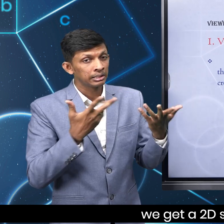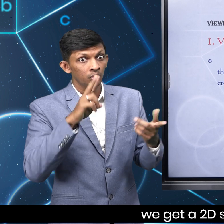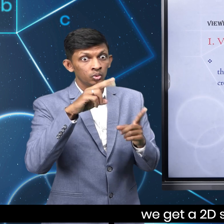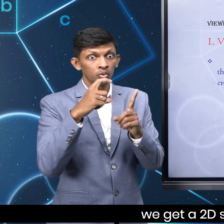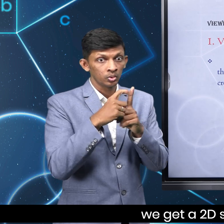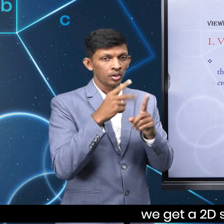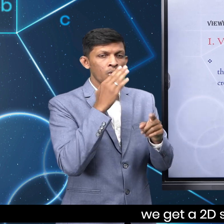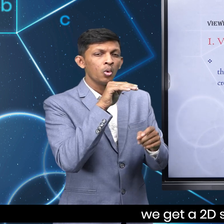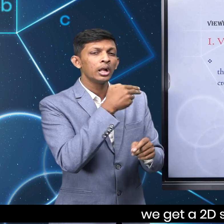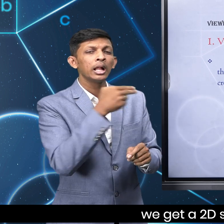section.